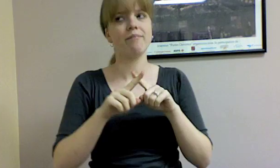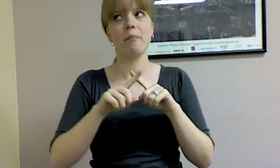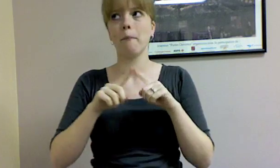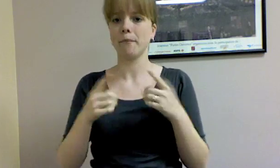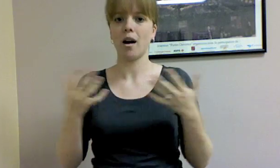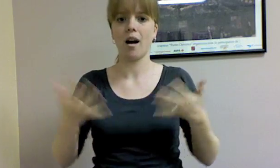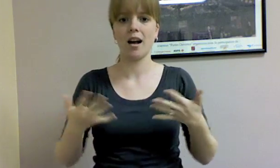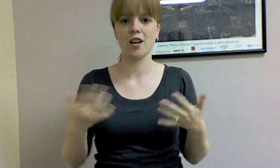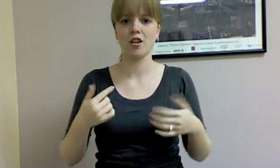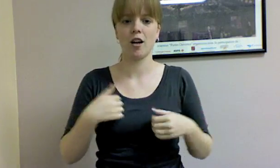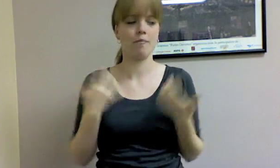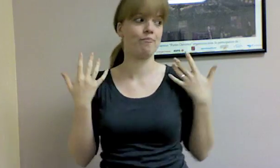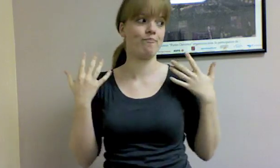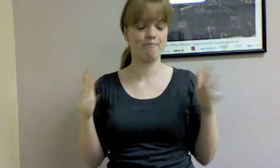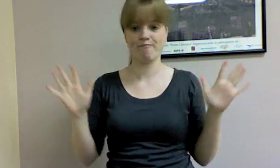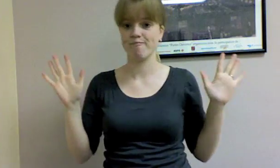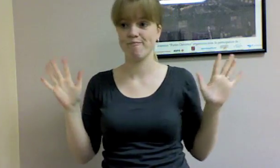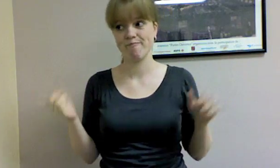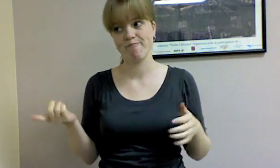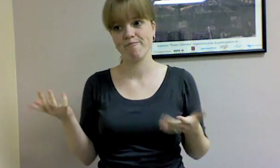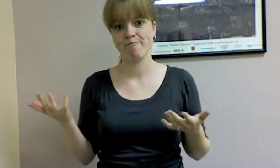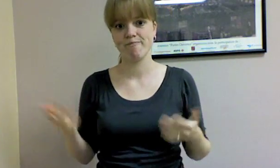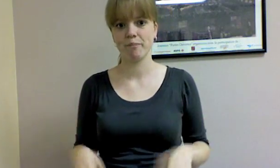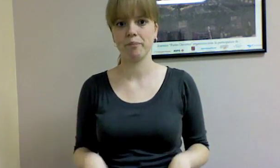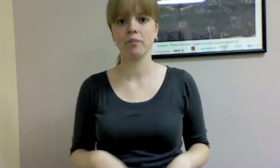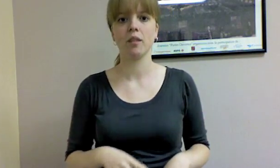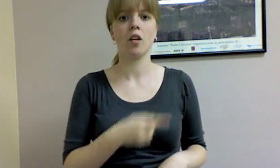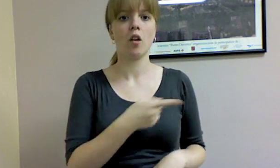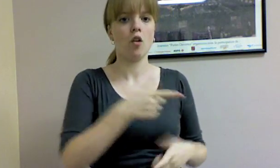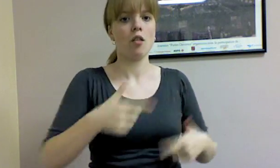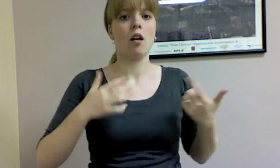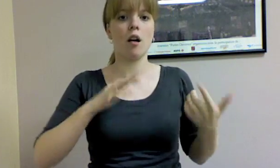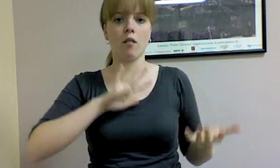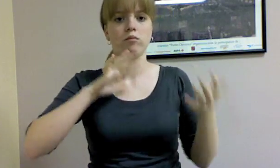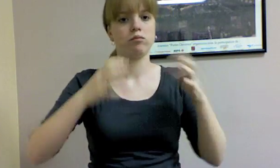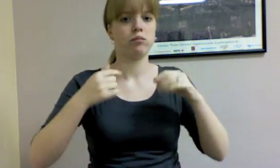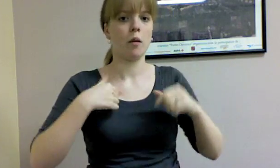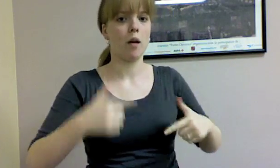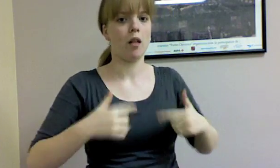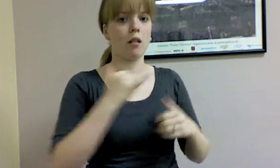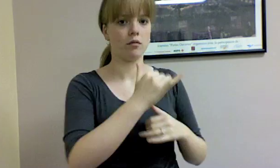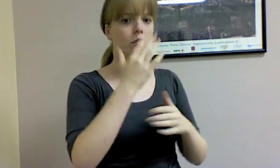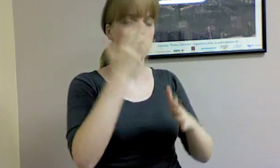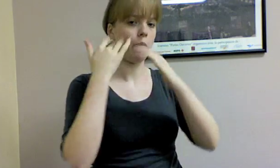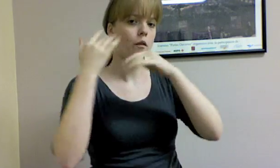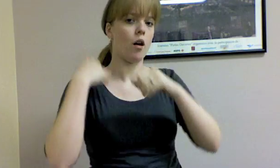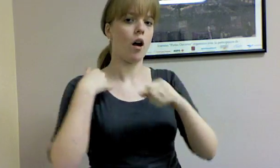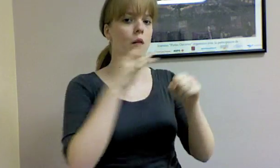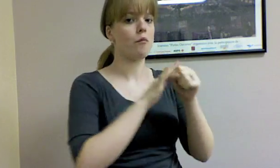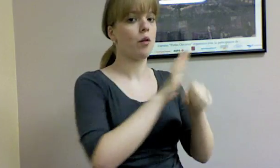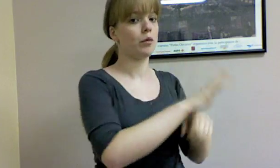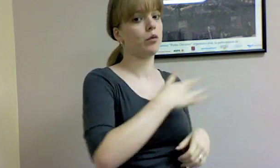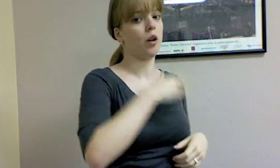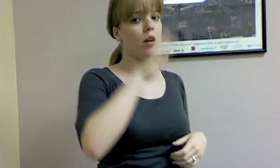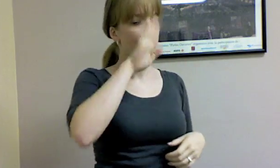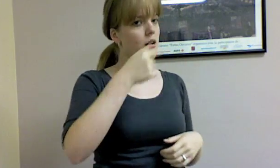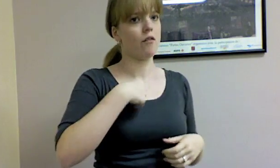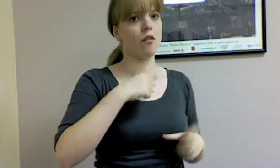but I could never be a friend with him still in the picture. She came from a broken home, a place that I had known before, and I would never break her heart